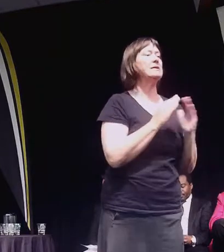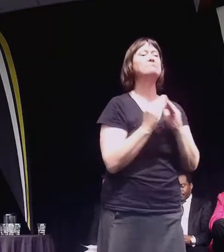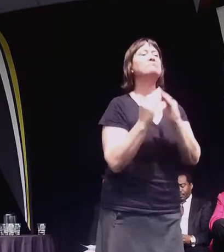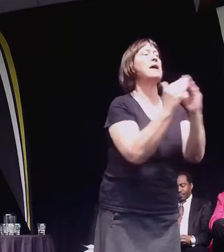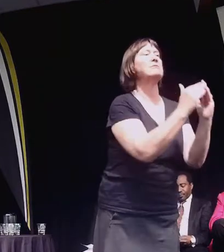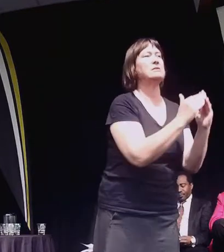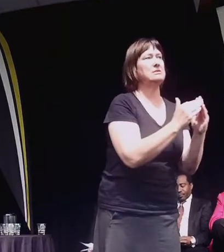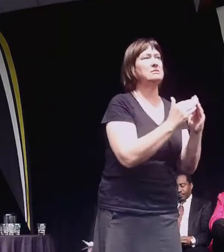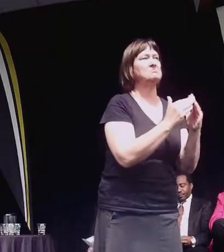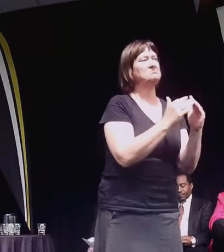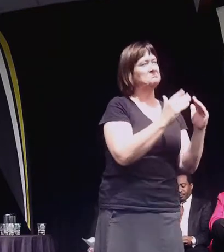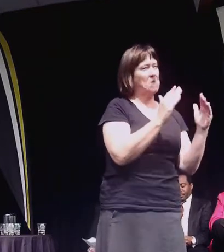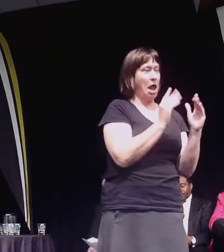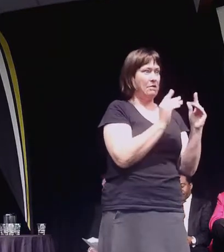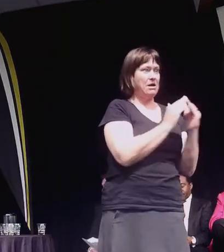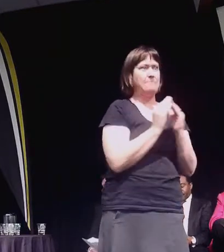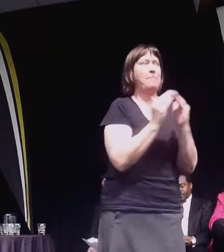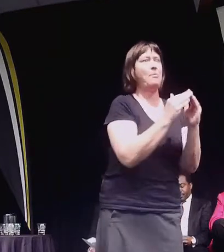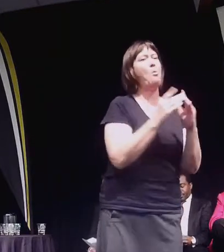Yes.